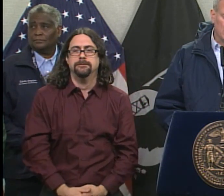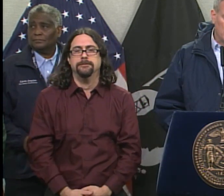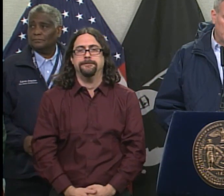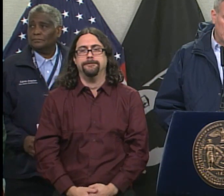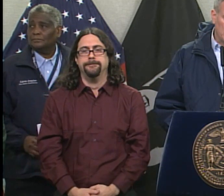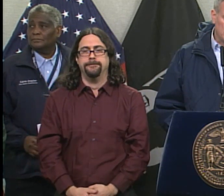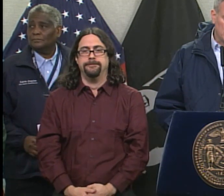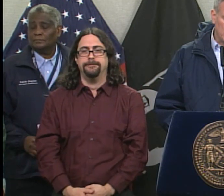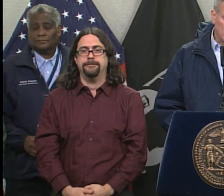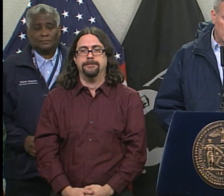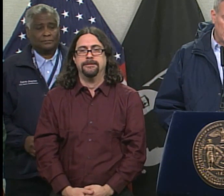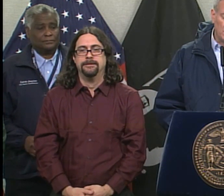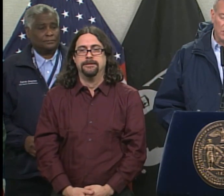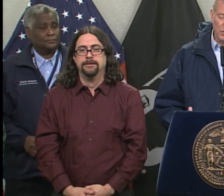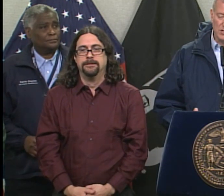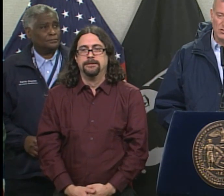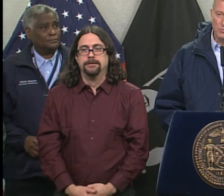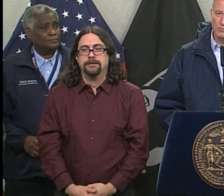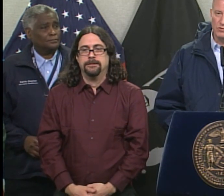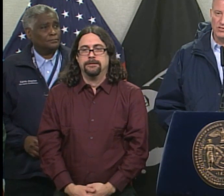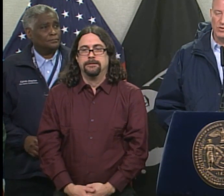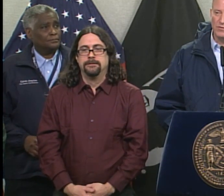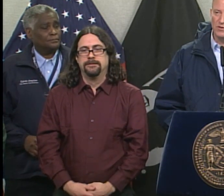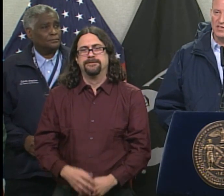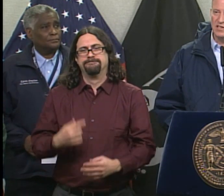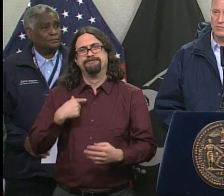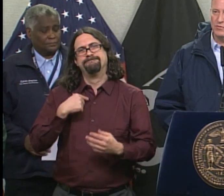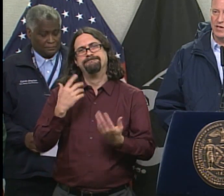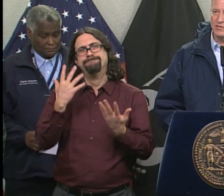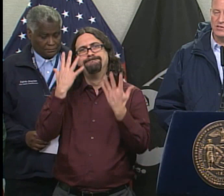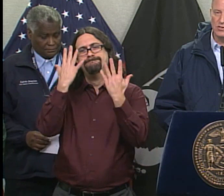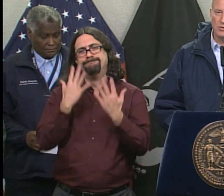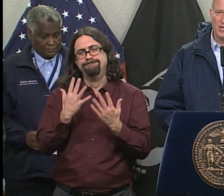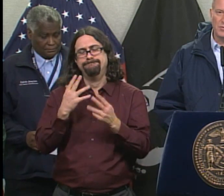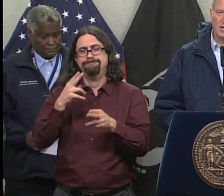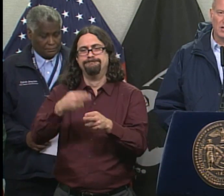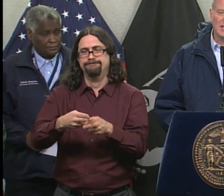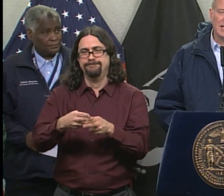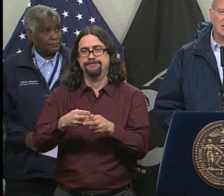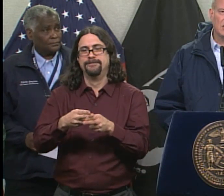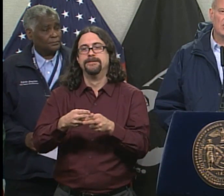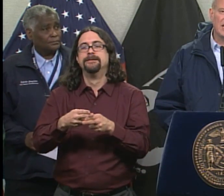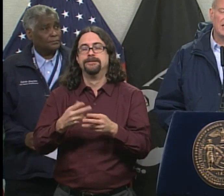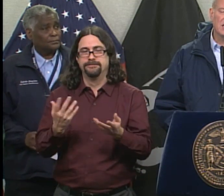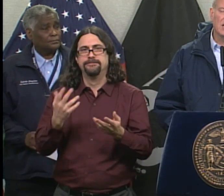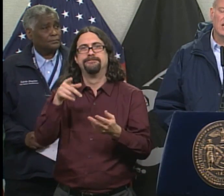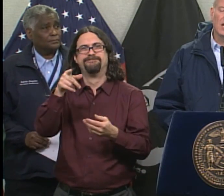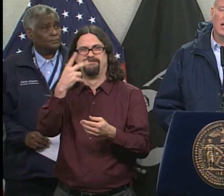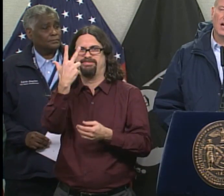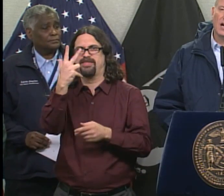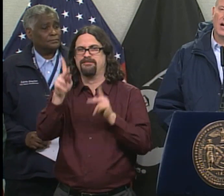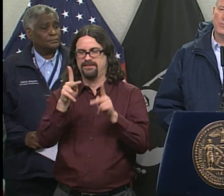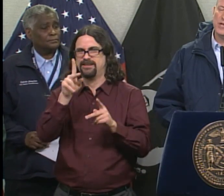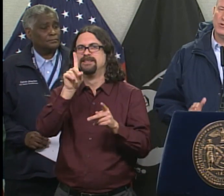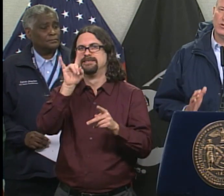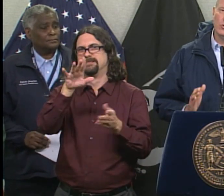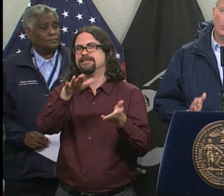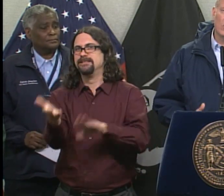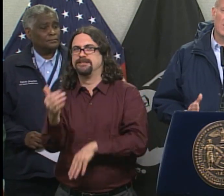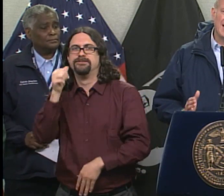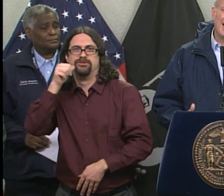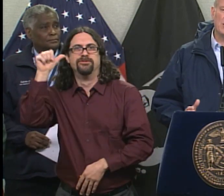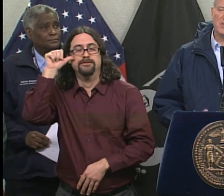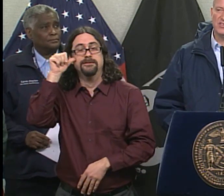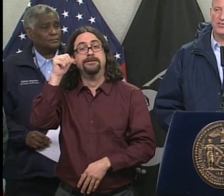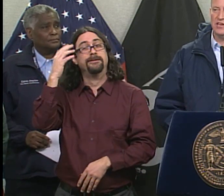shoveling, because we assume, we're still waiting for details, but we obviously assume it may have been heart attacks in each case. People who